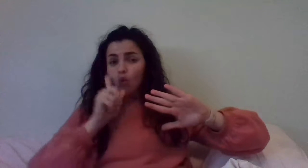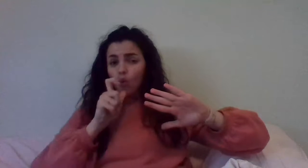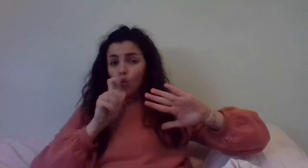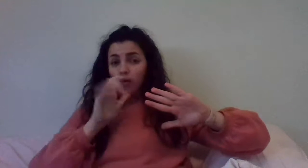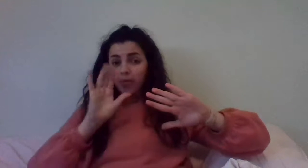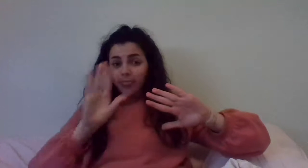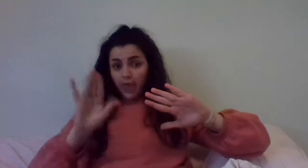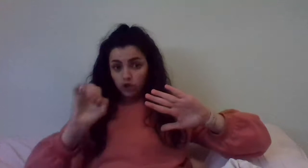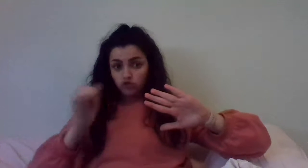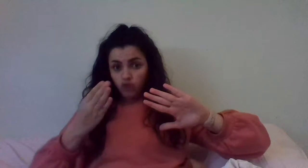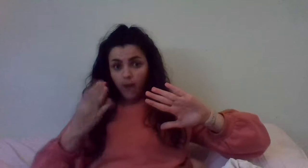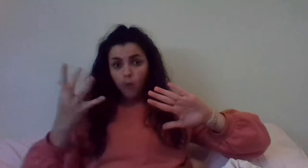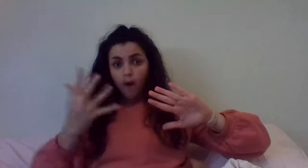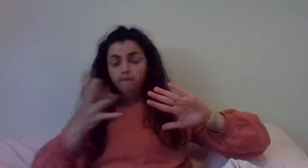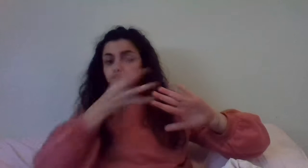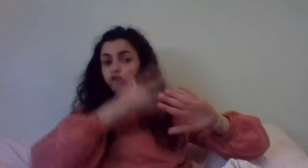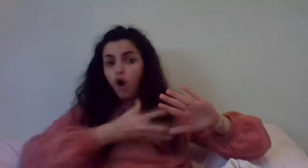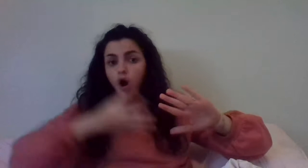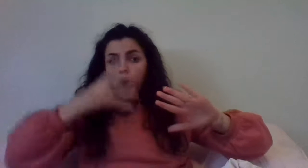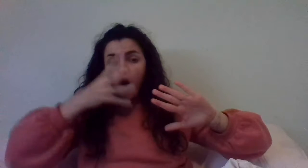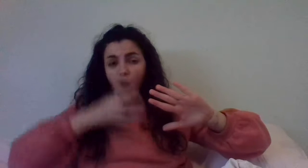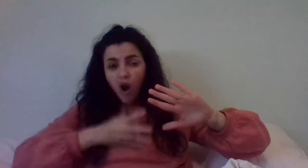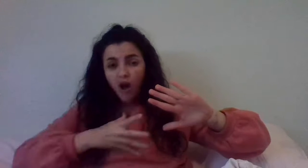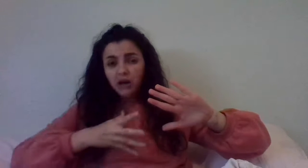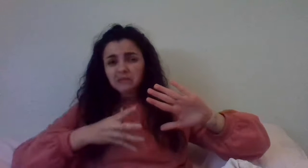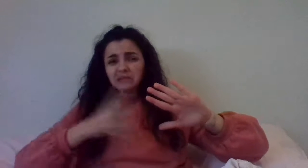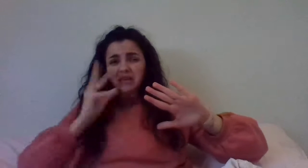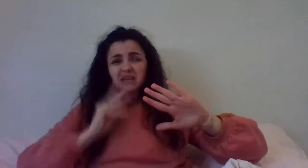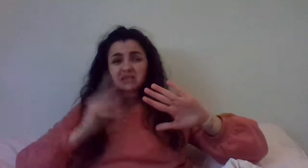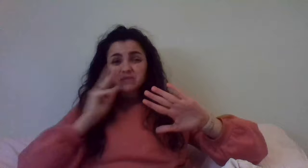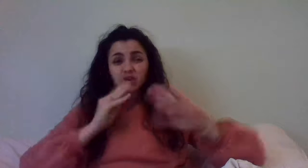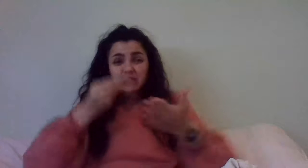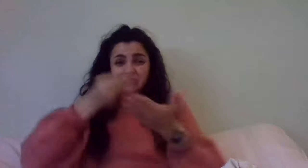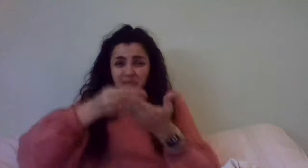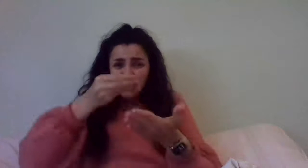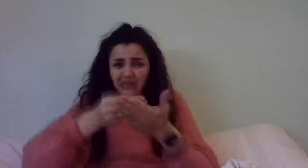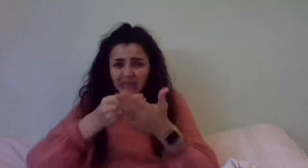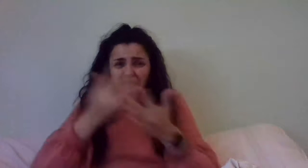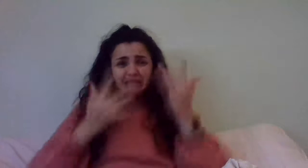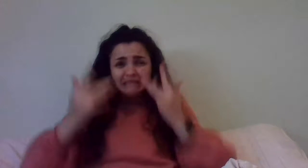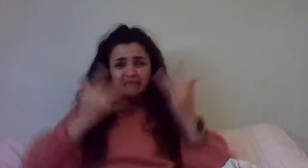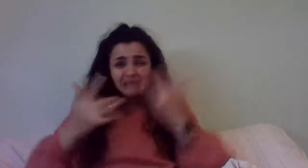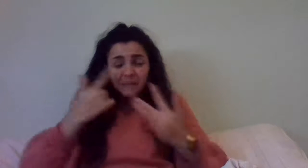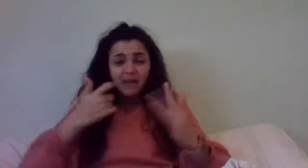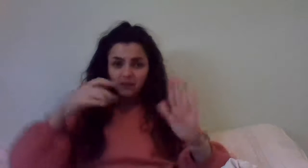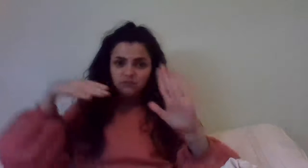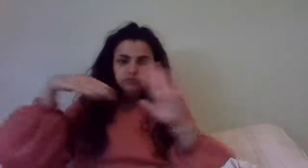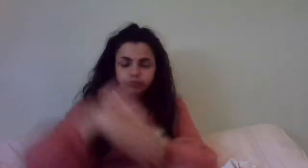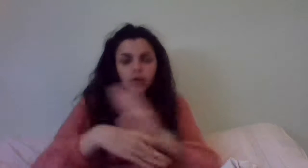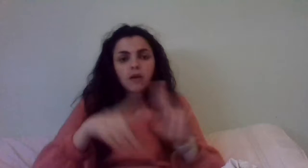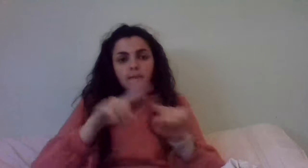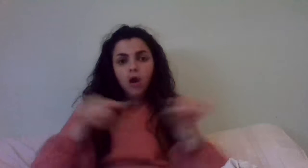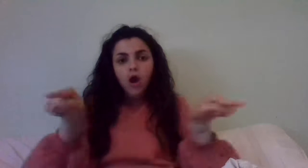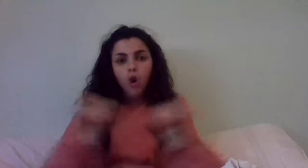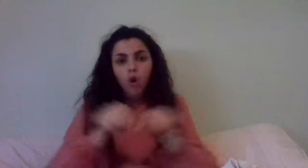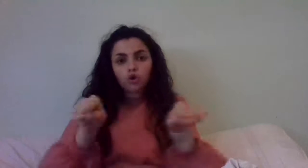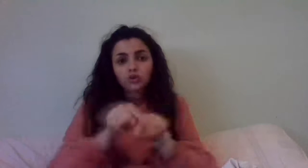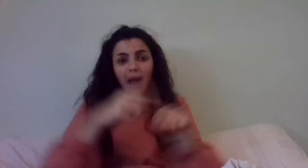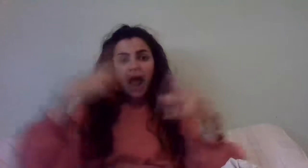Great Depression, but also because of a lot of the agricultural disasters that had happened during the decade of the 1930s as well,